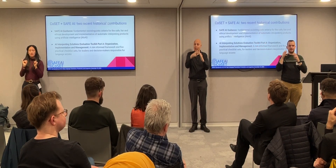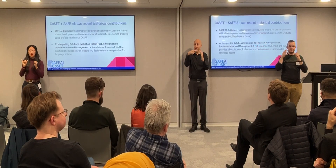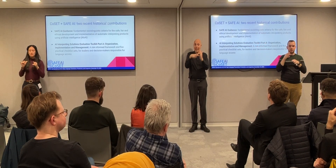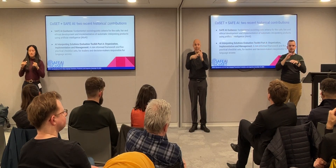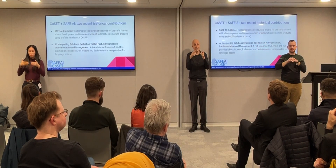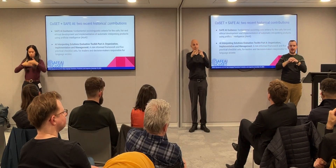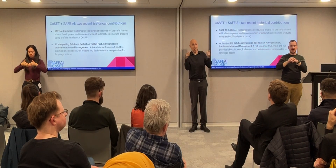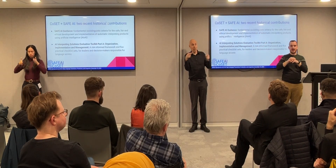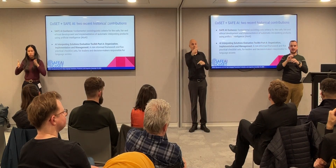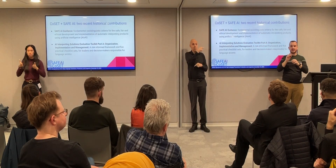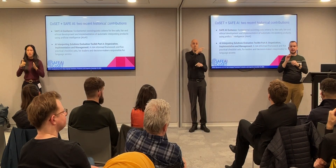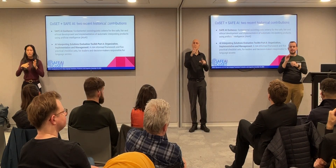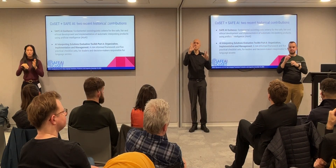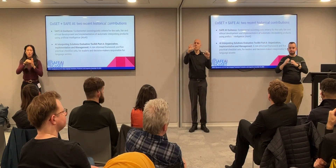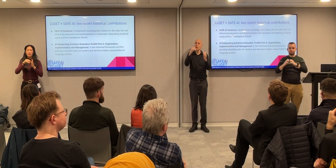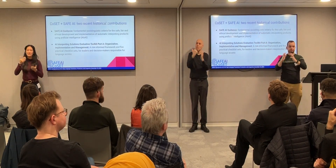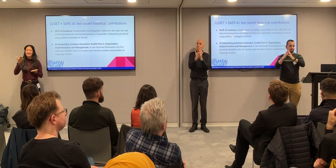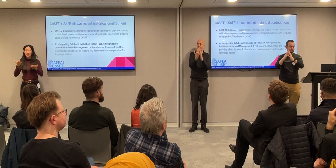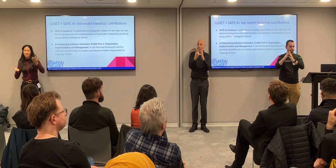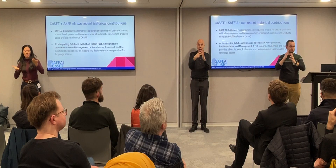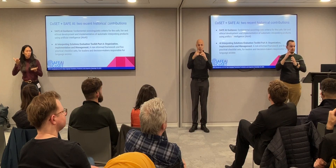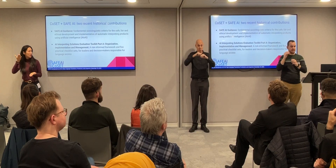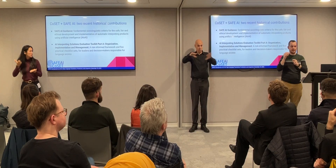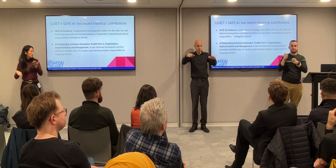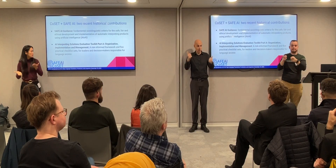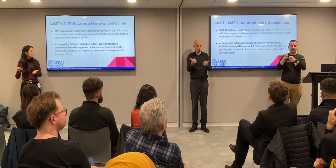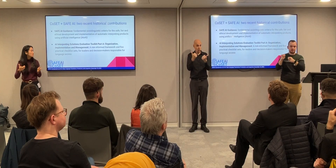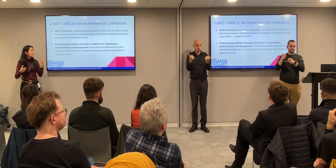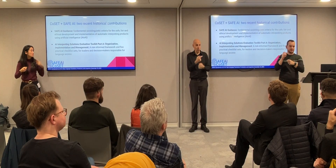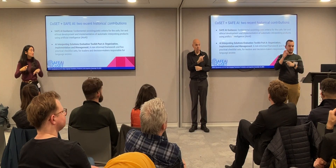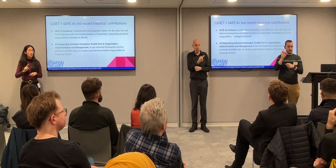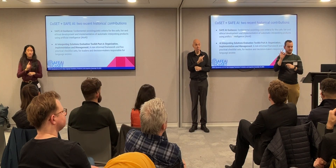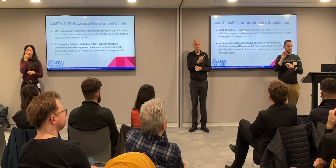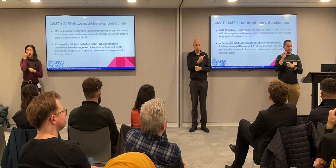We're working on part A, that's out, and that focuses on